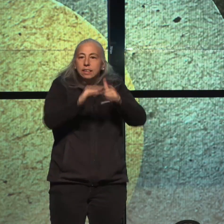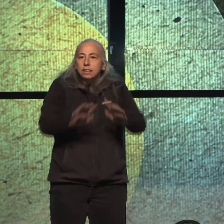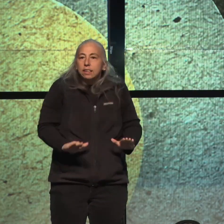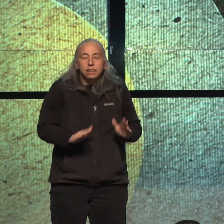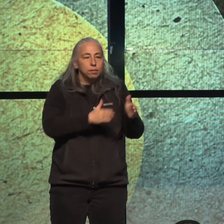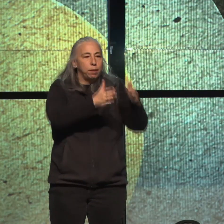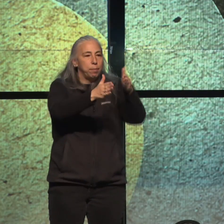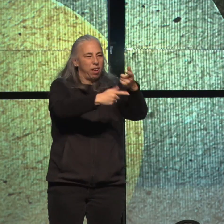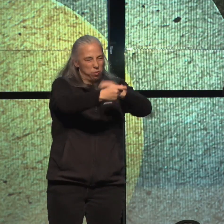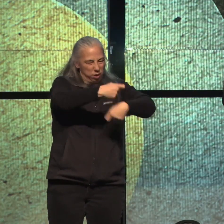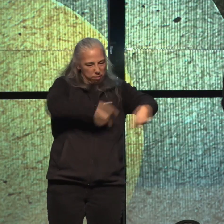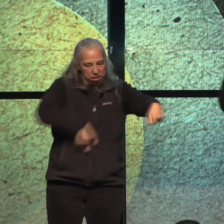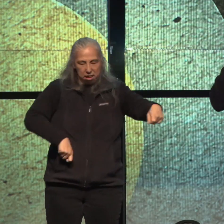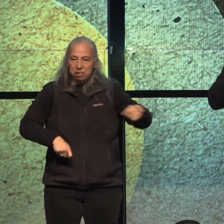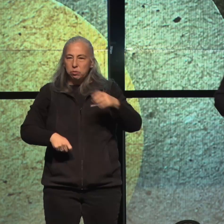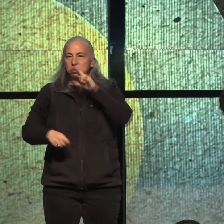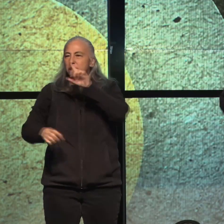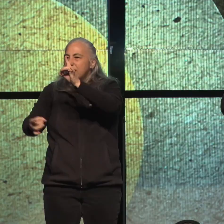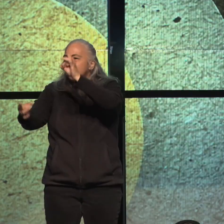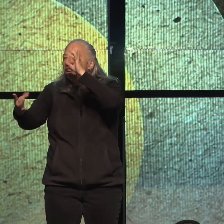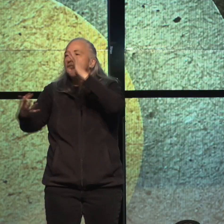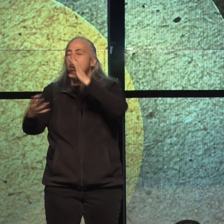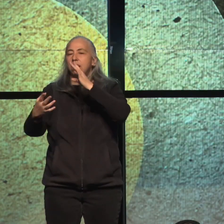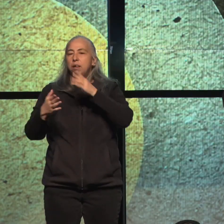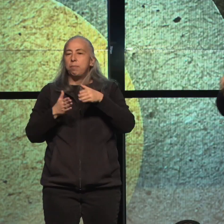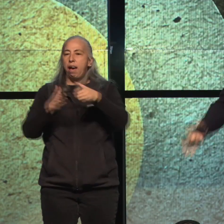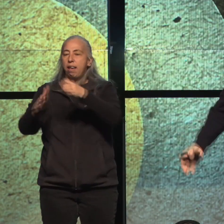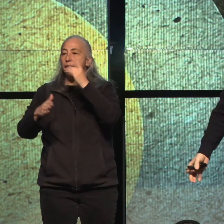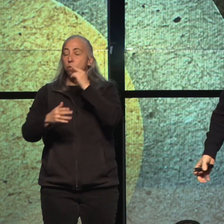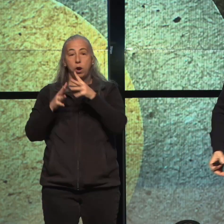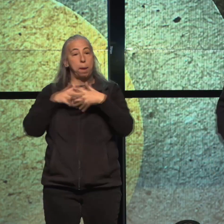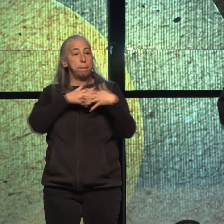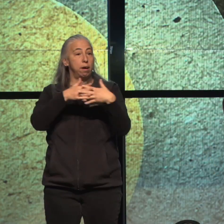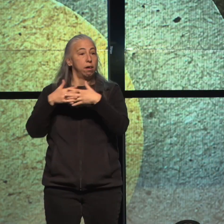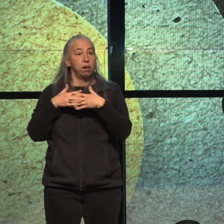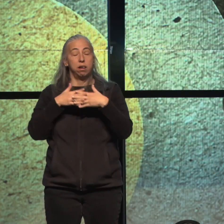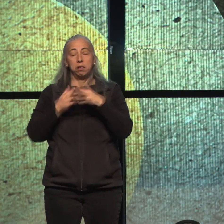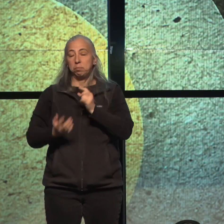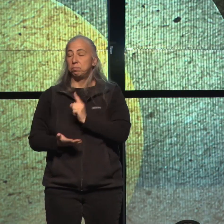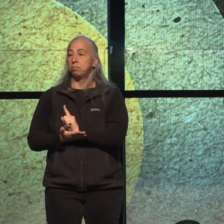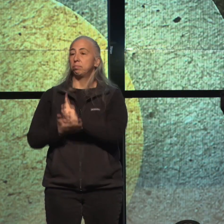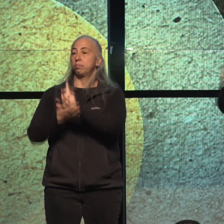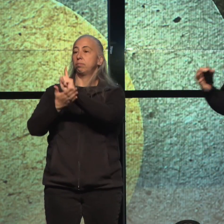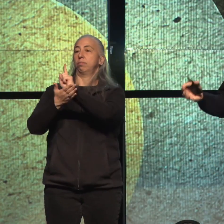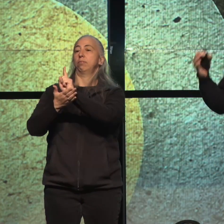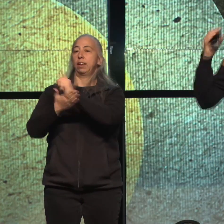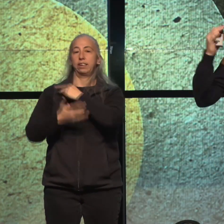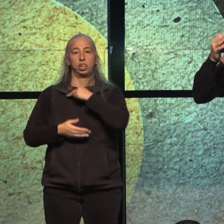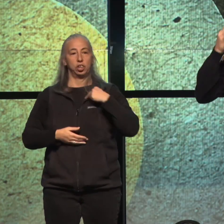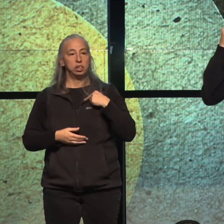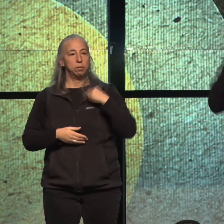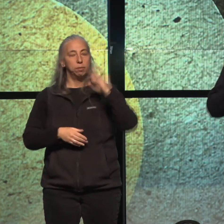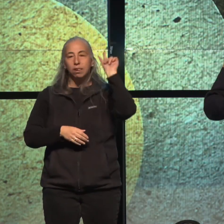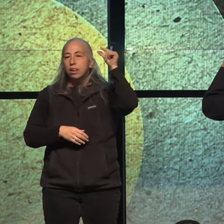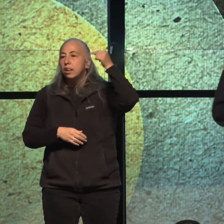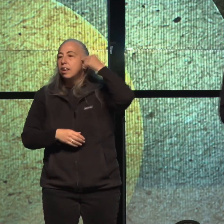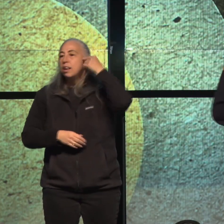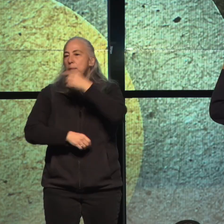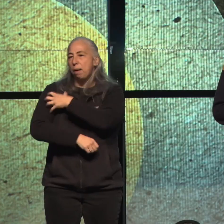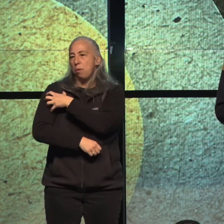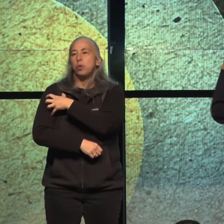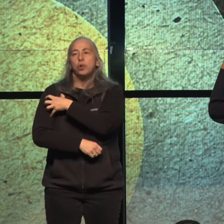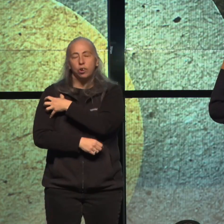path has been replaced by the intoxicating path of American exceptionalism, partisan political